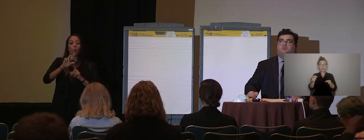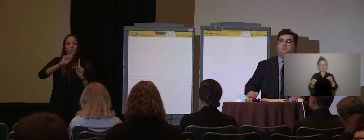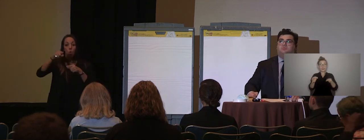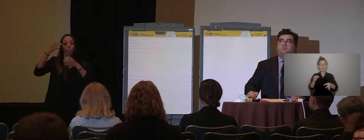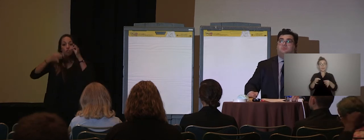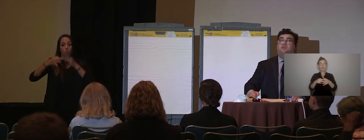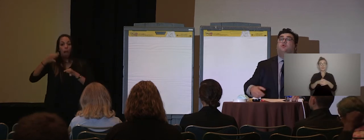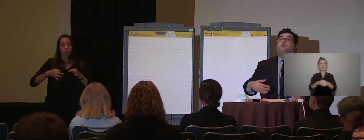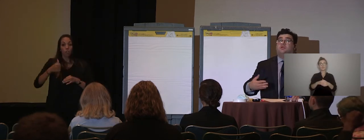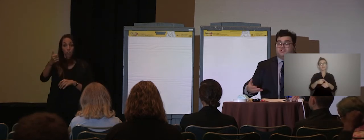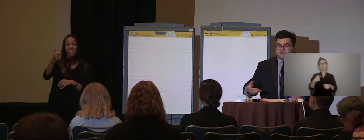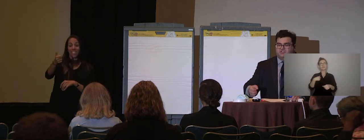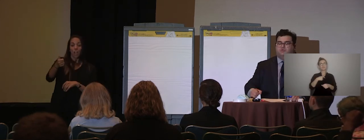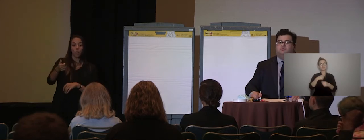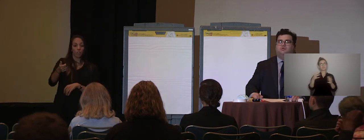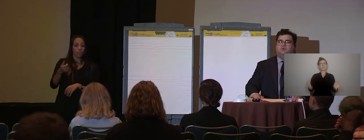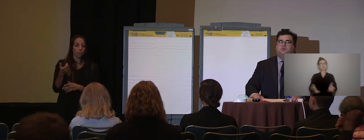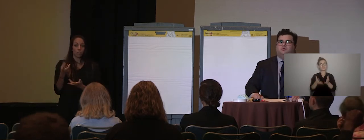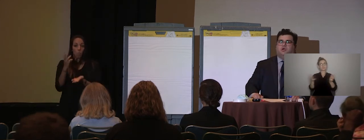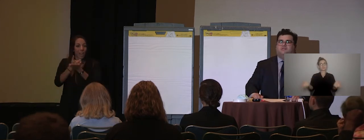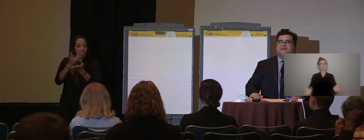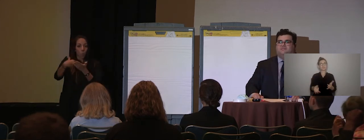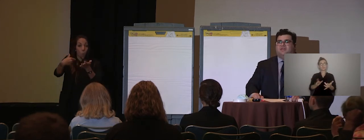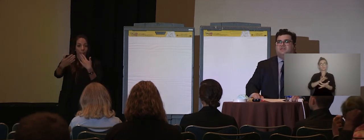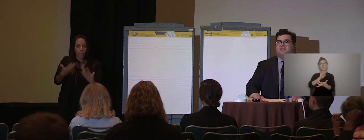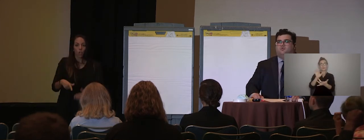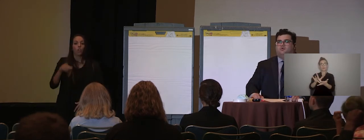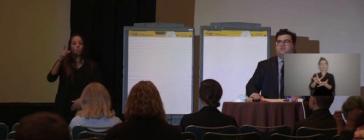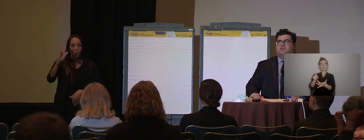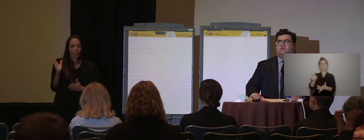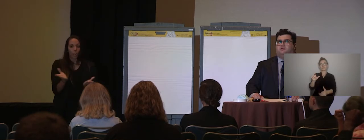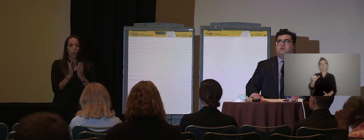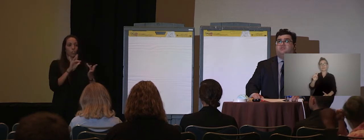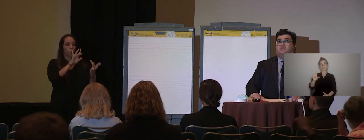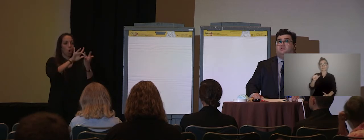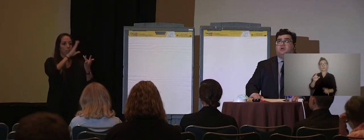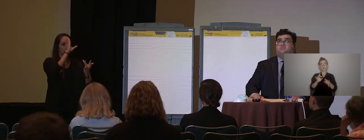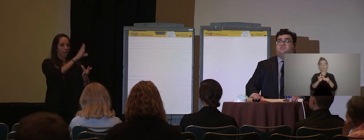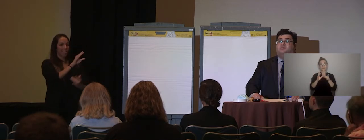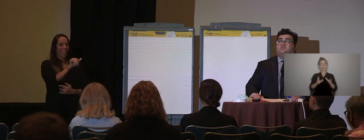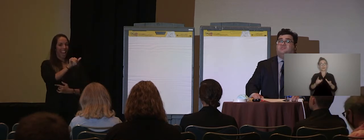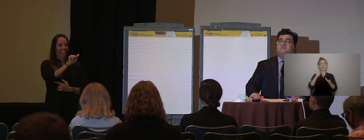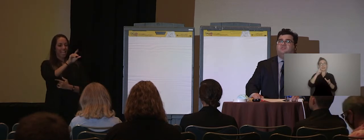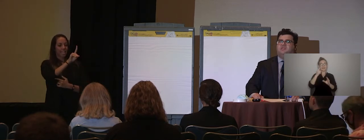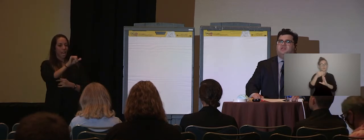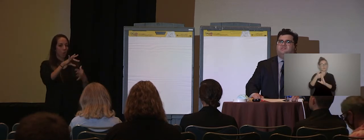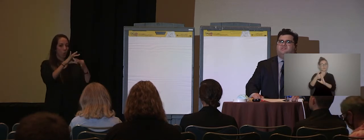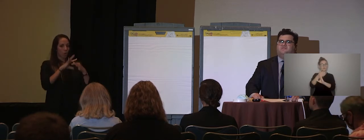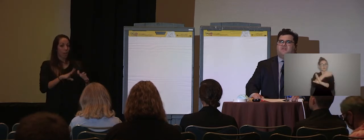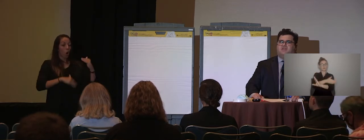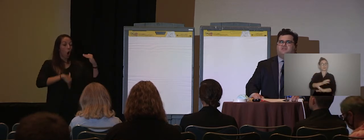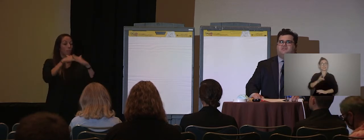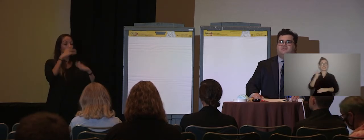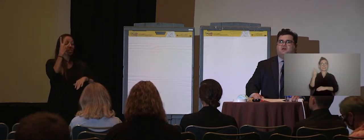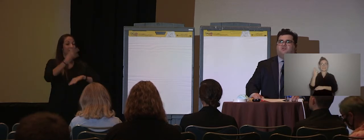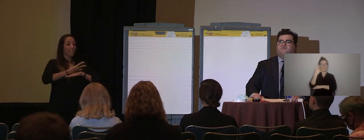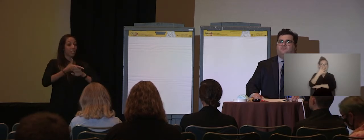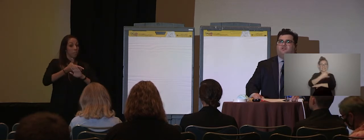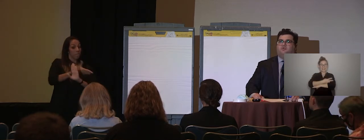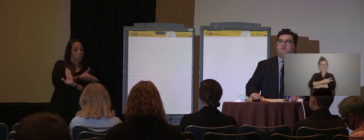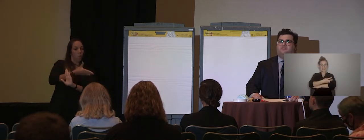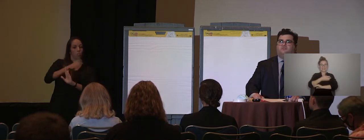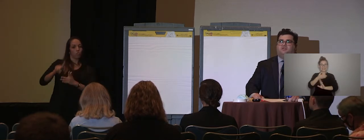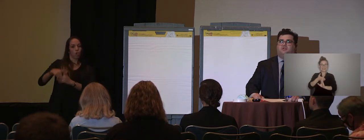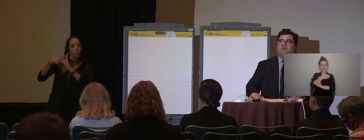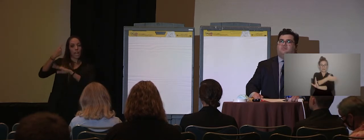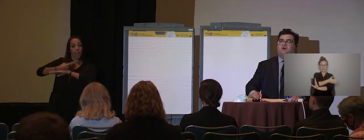are encouraged to contact the ADA coordinator, I think, up to 7 days in advance of when